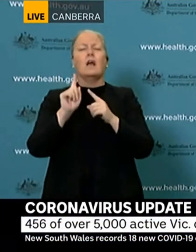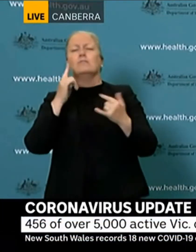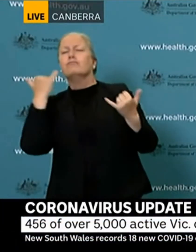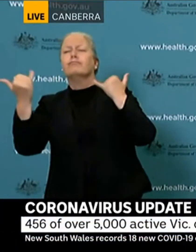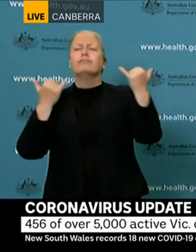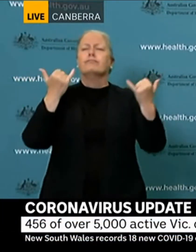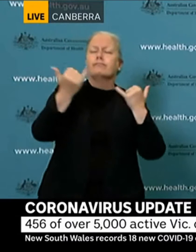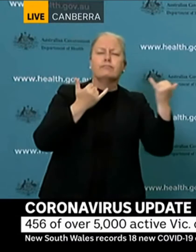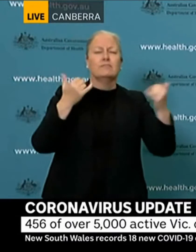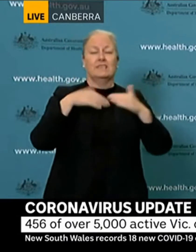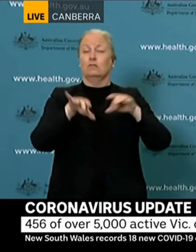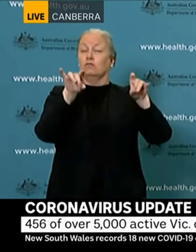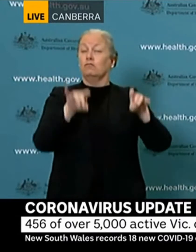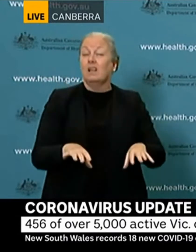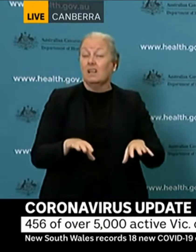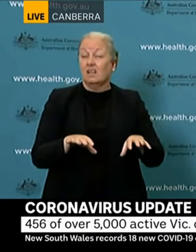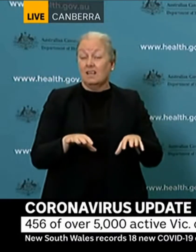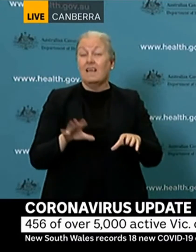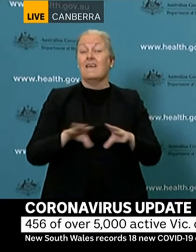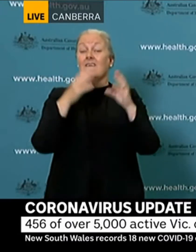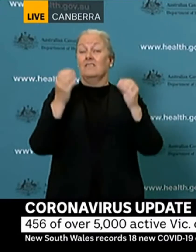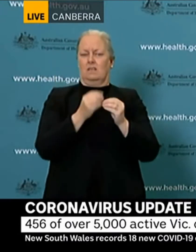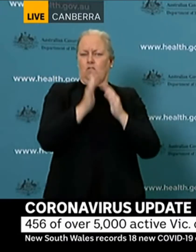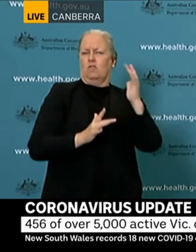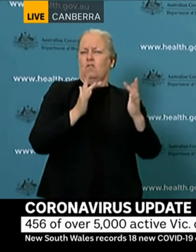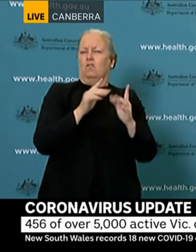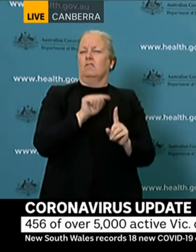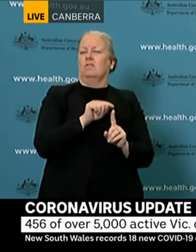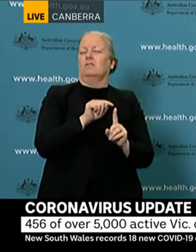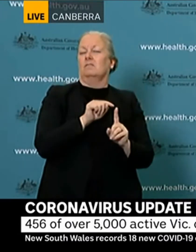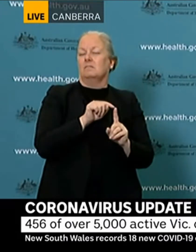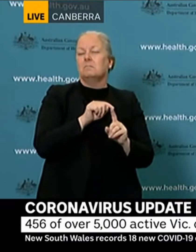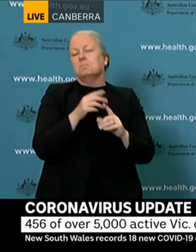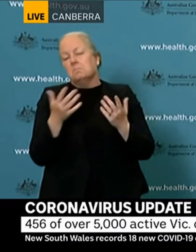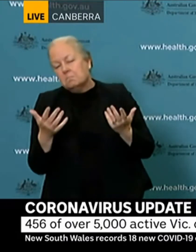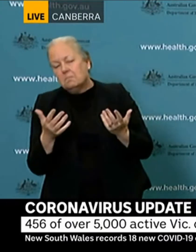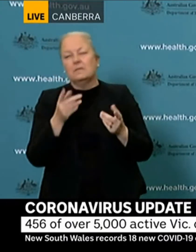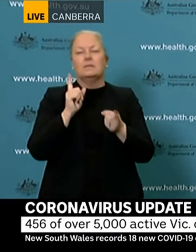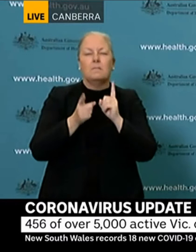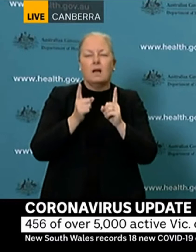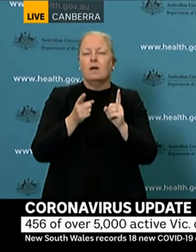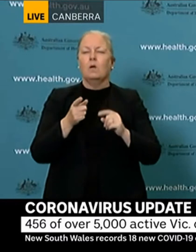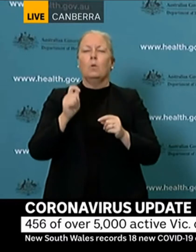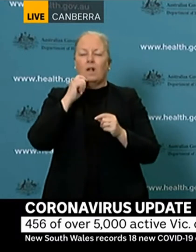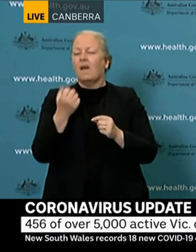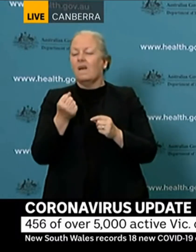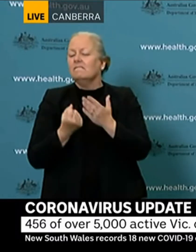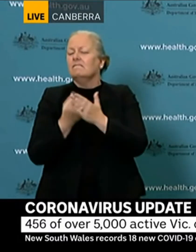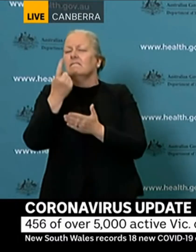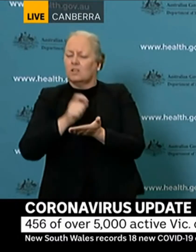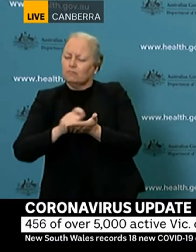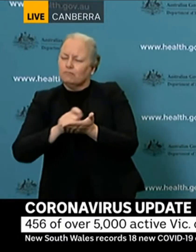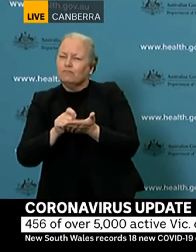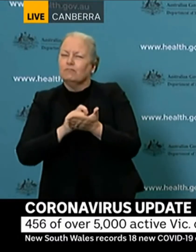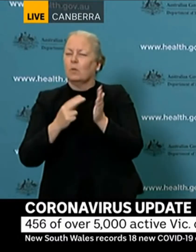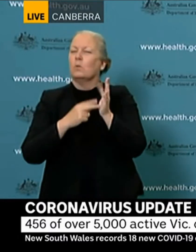the country, and so a lot of that work is being done electronically, and occasionally, of course, there is some handwritten notes.